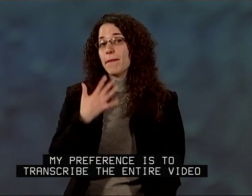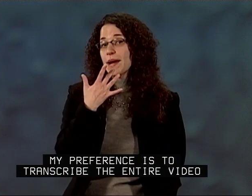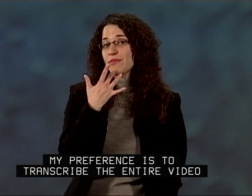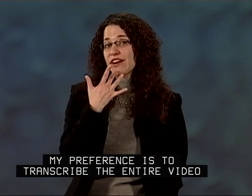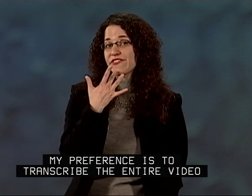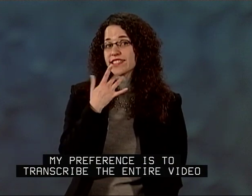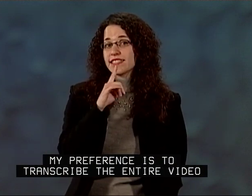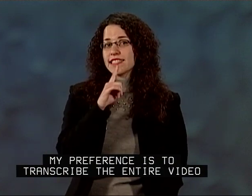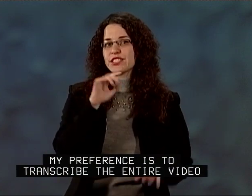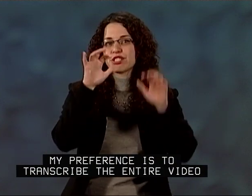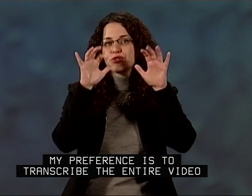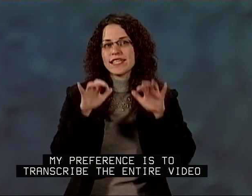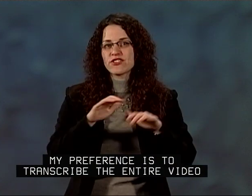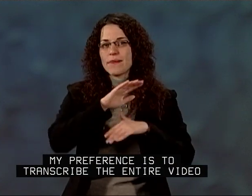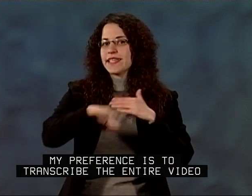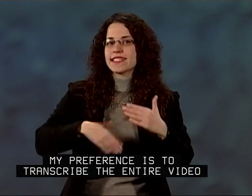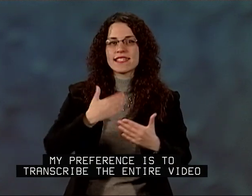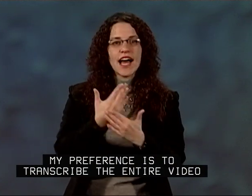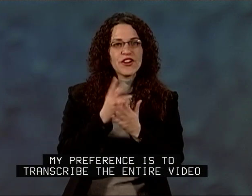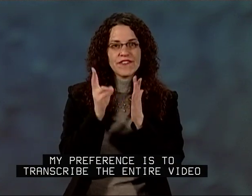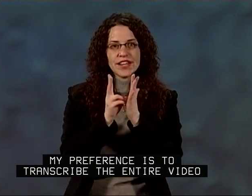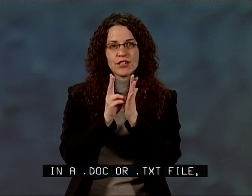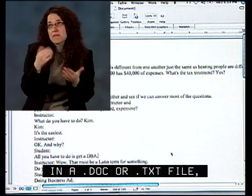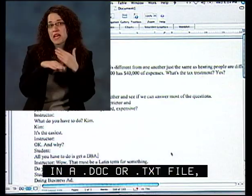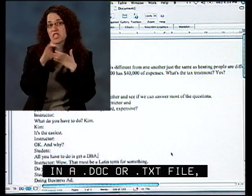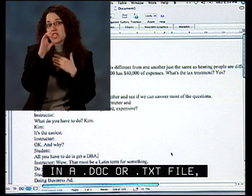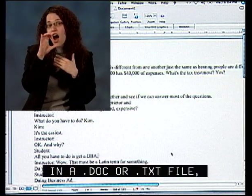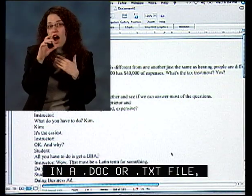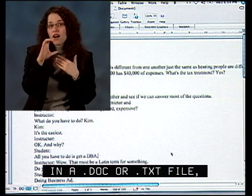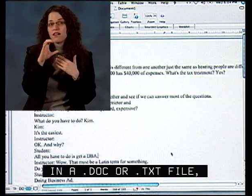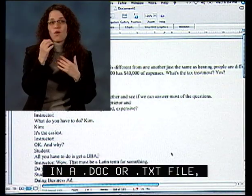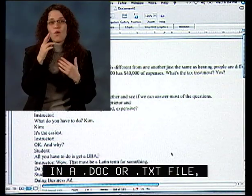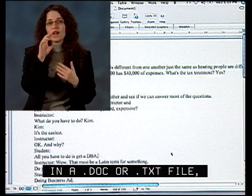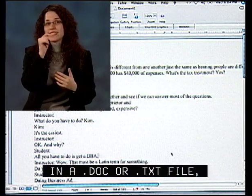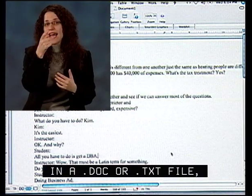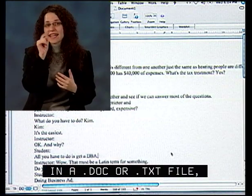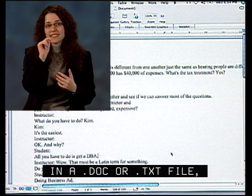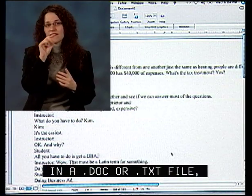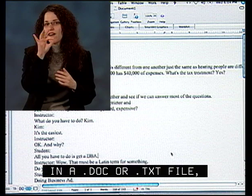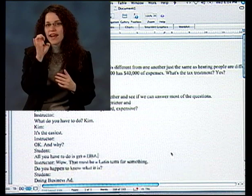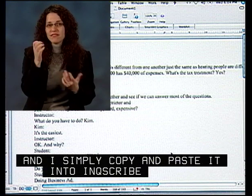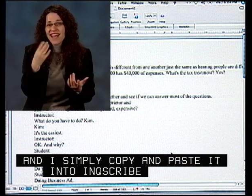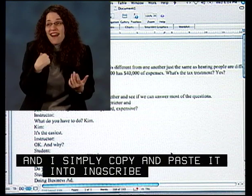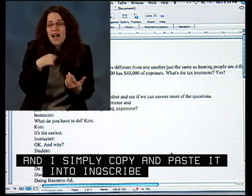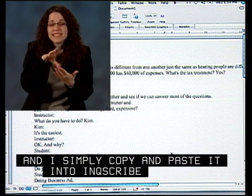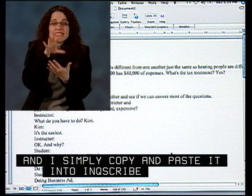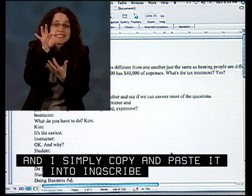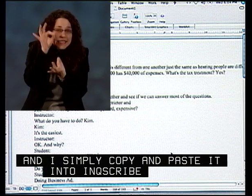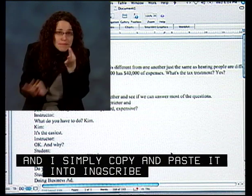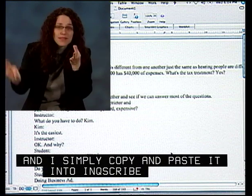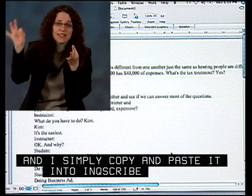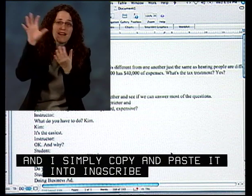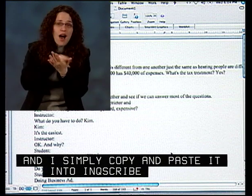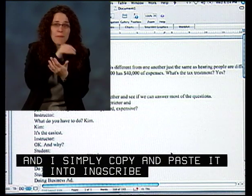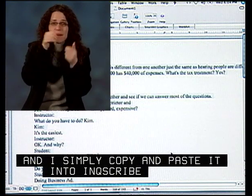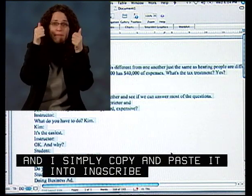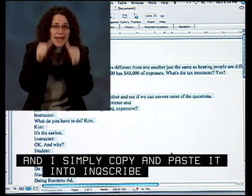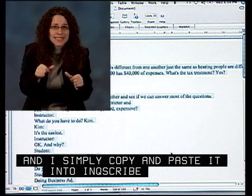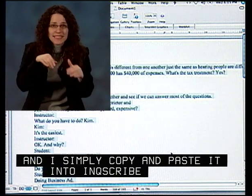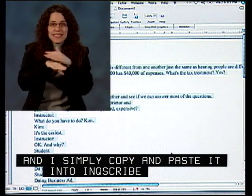My preference is to transcribe the entire video in a doc or text file, and I simply copy and paste it